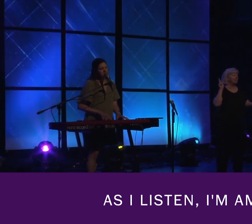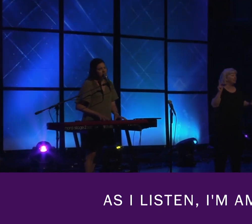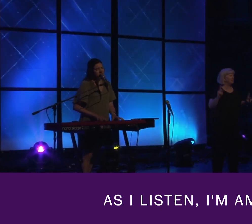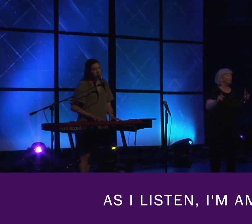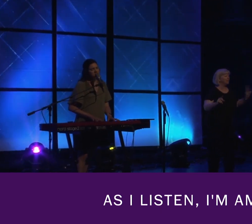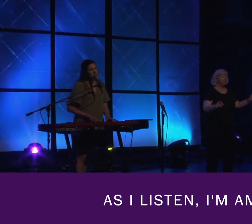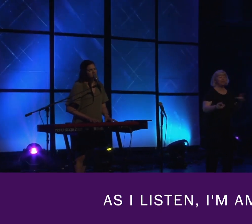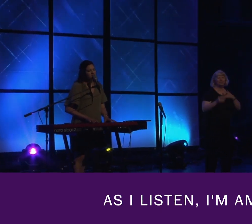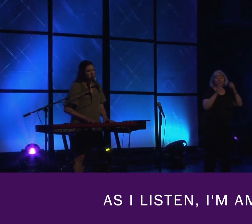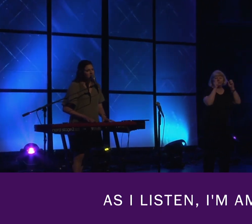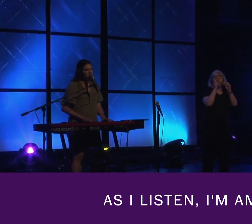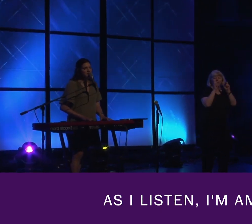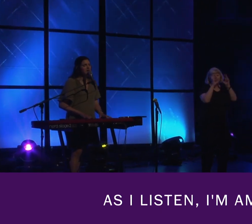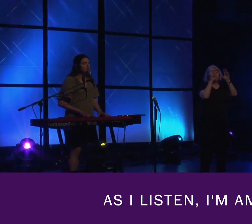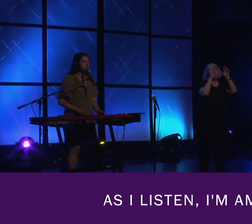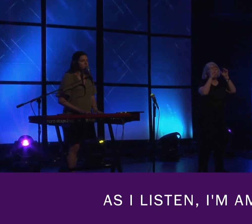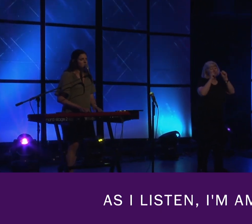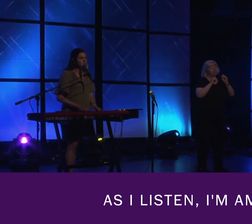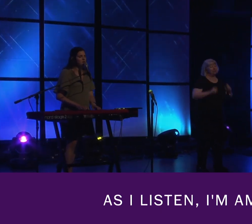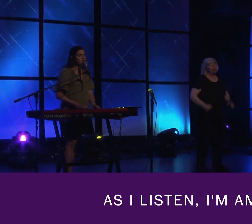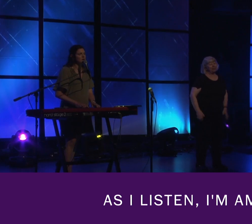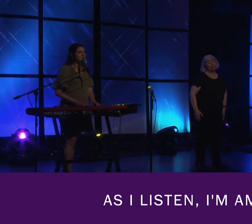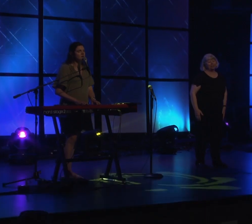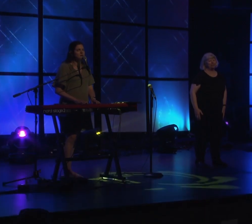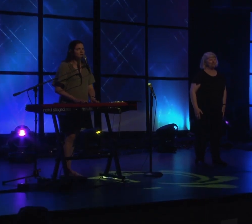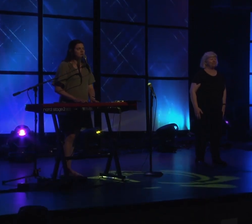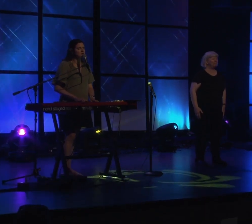I listen, I'm